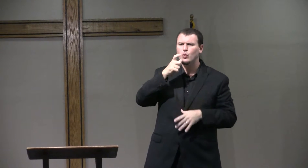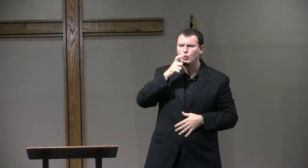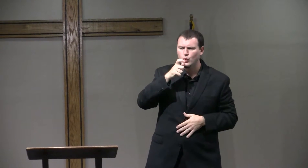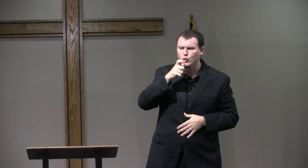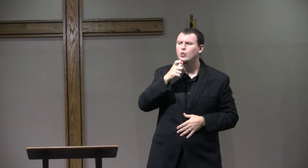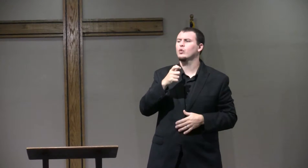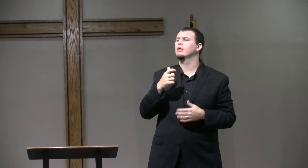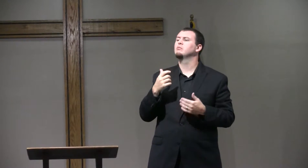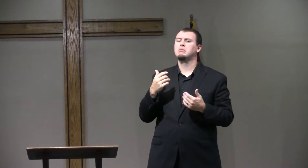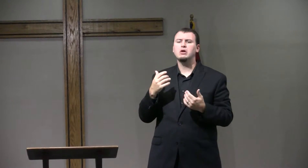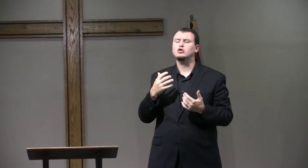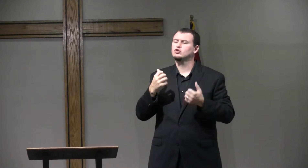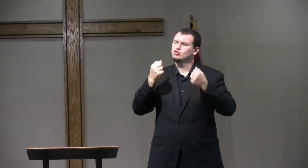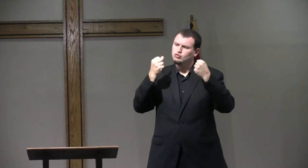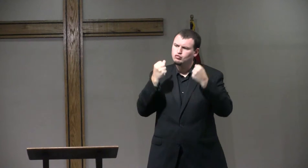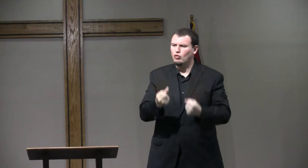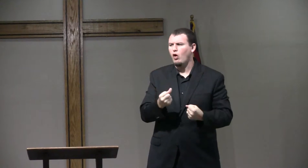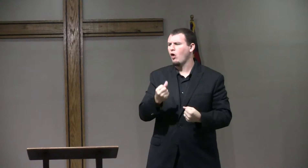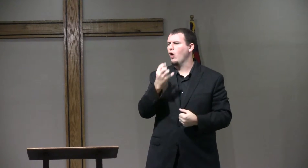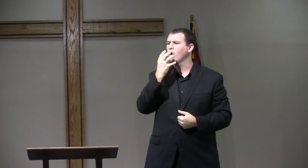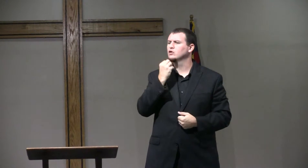Who were the religious people at that time?